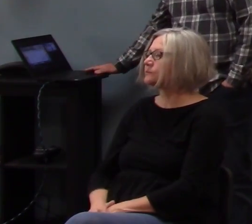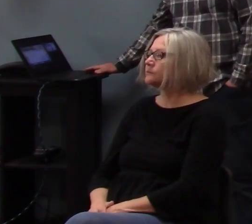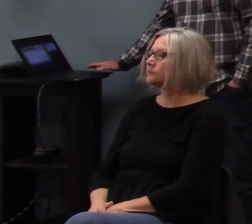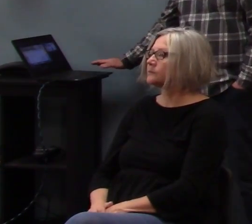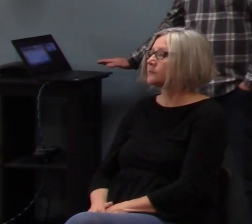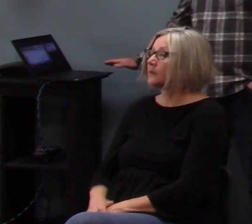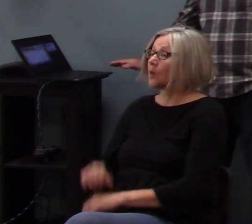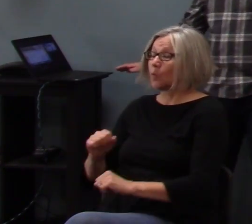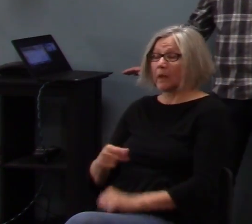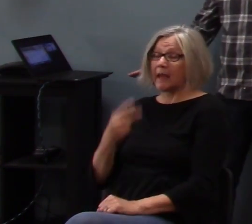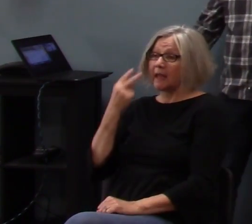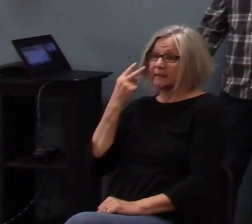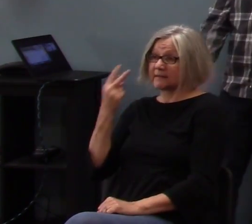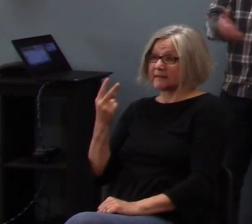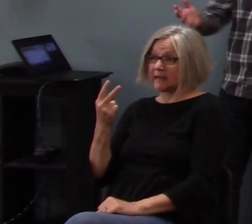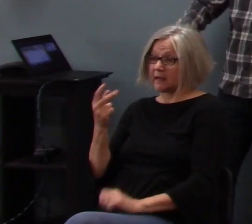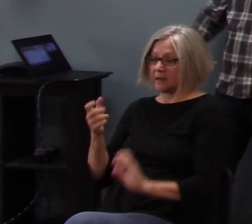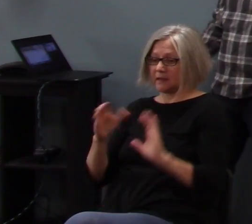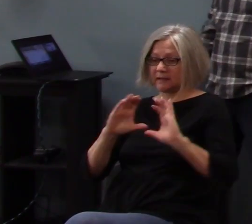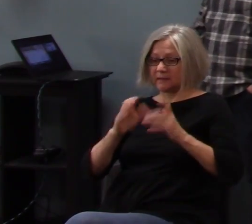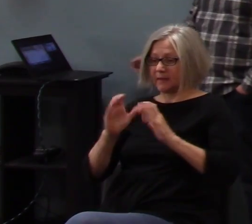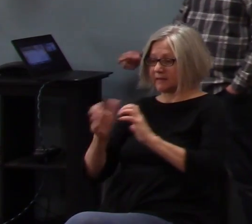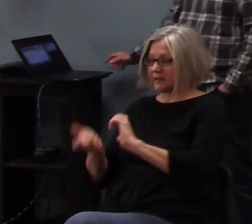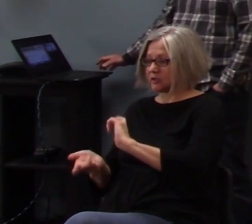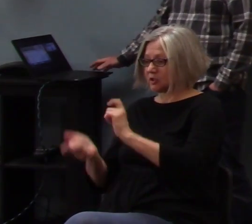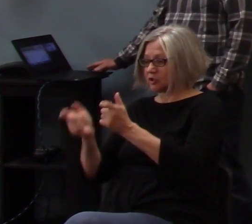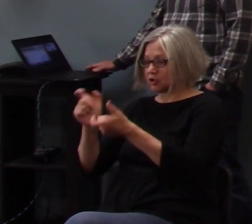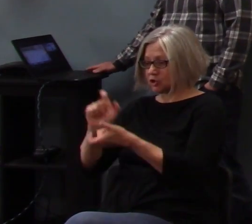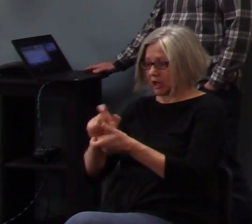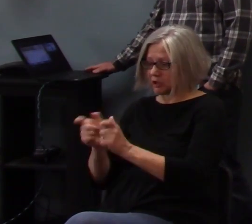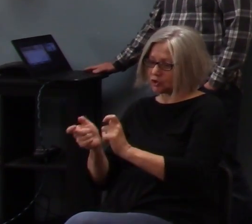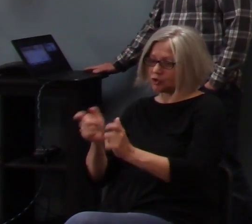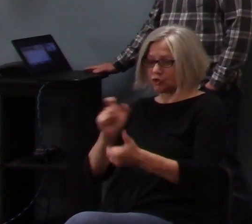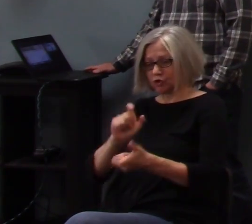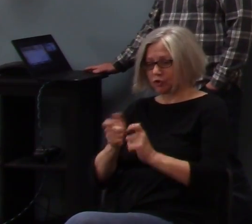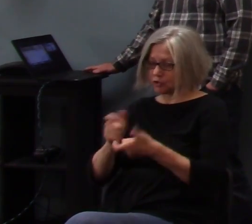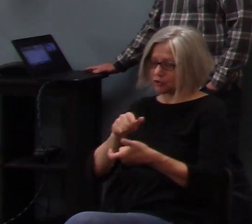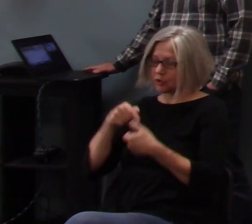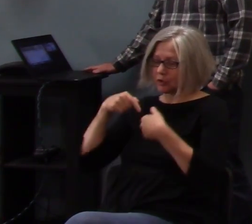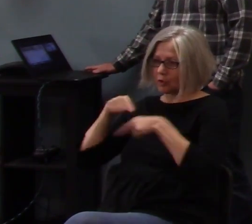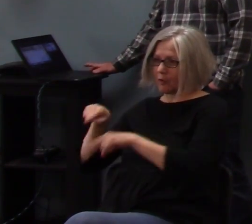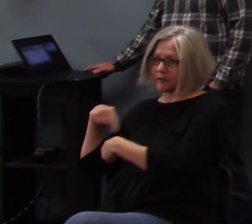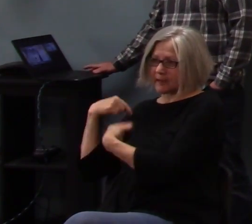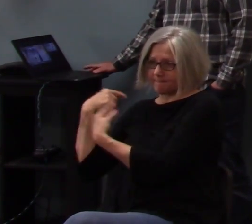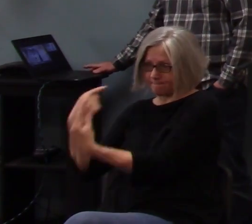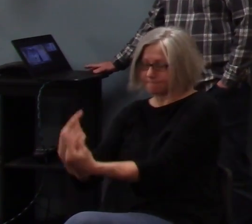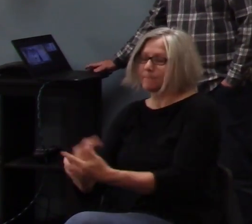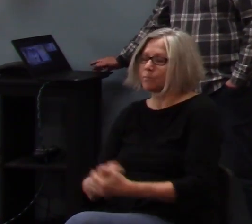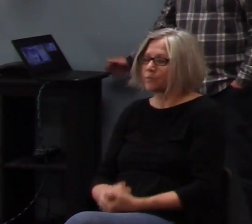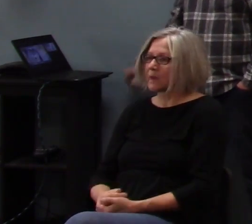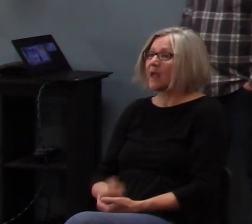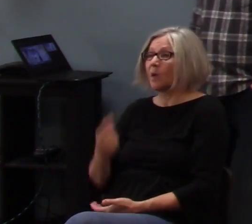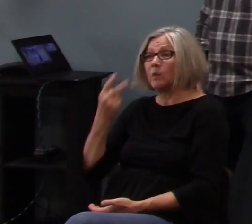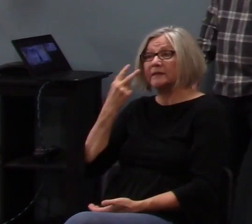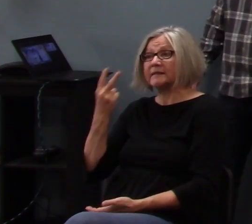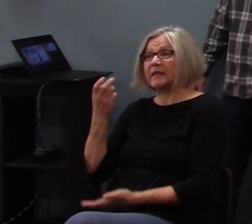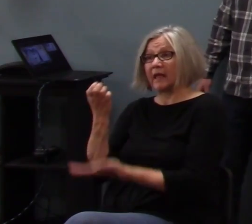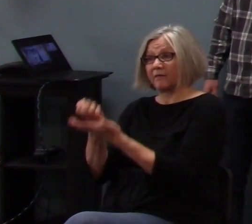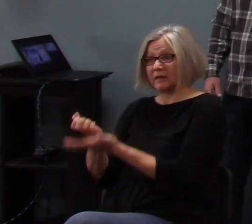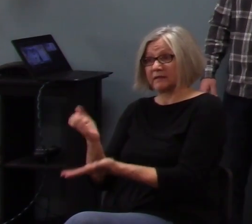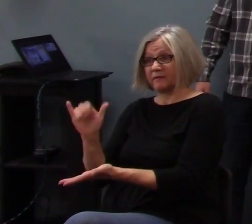can see species change over time, and this is kind of what I've been talking about. And we actually see evidence for this. So you start with a